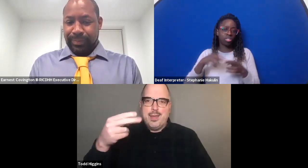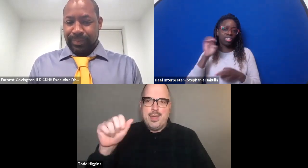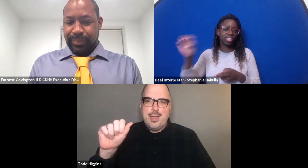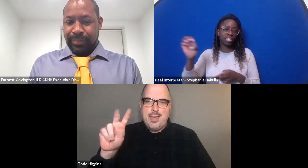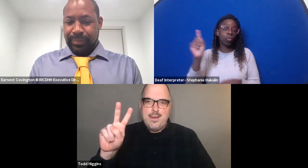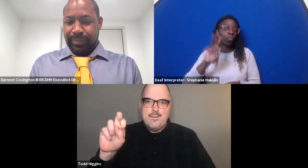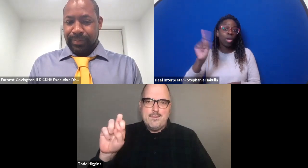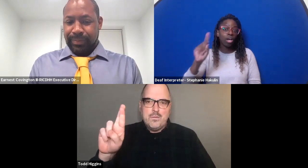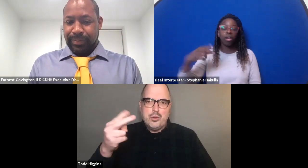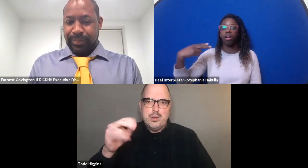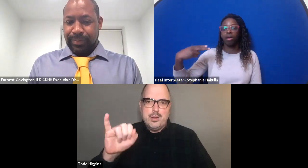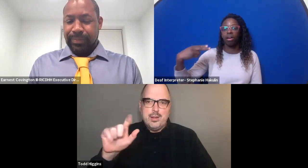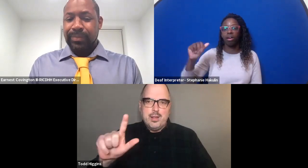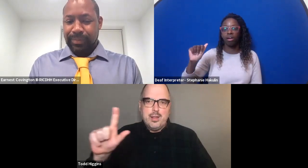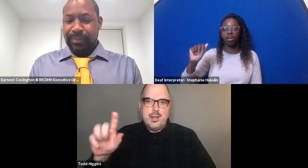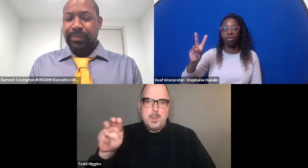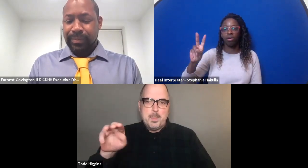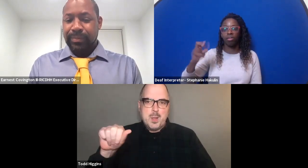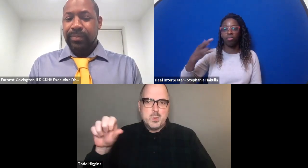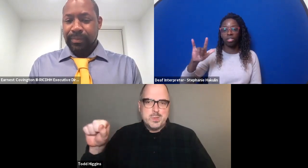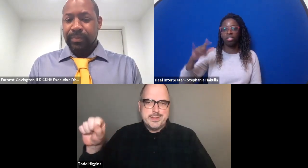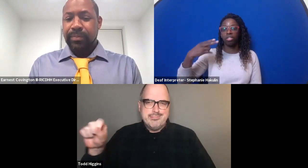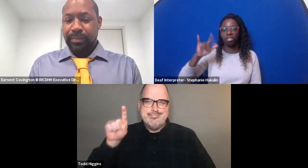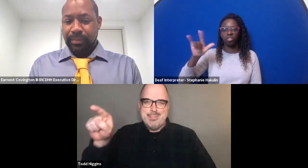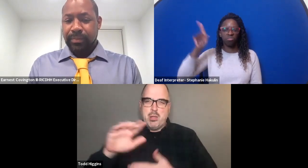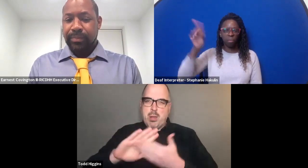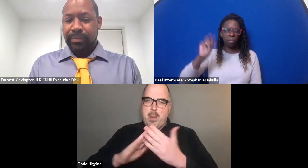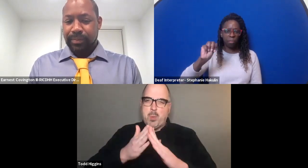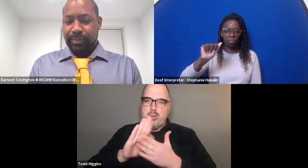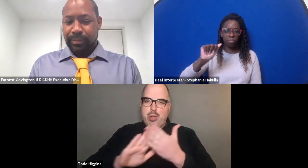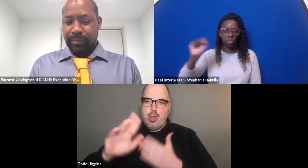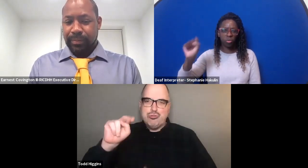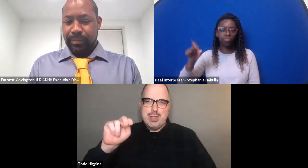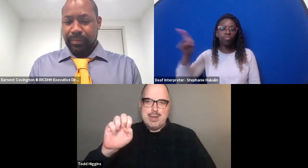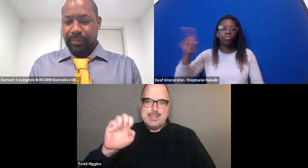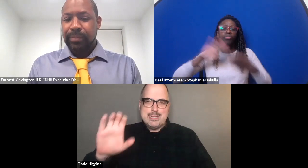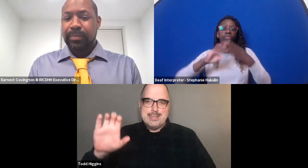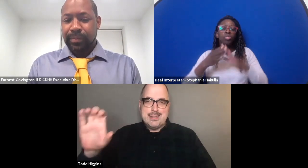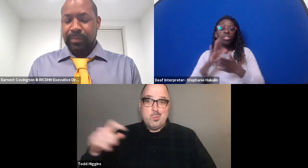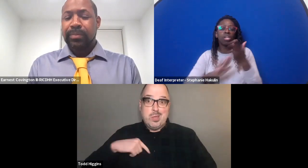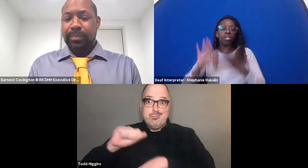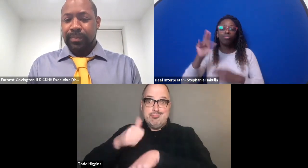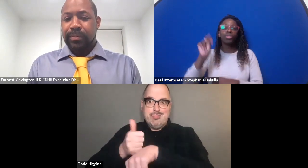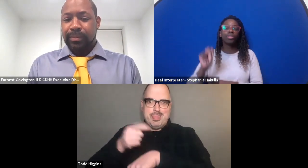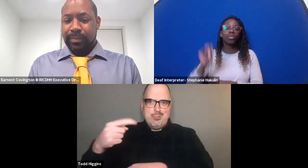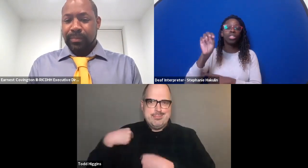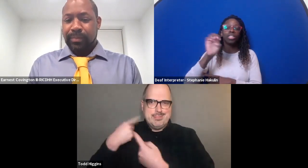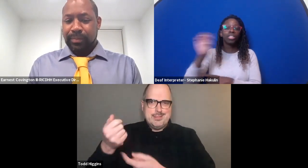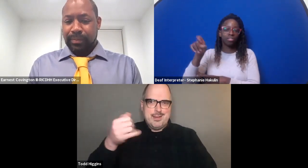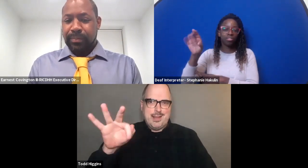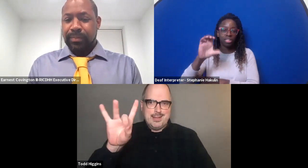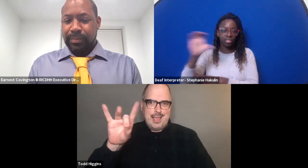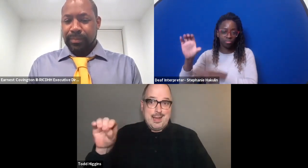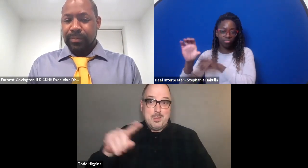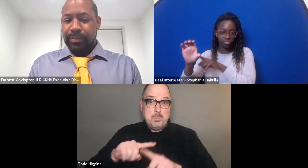Regional Center, which is in Haverhill, Mass, for the East Coast. It's at the Community College, Northern